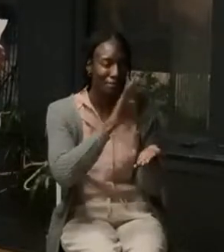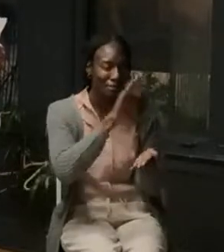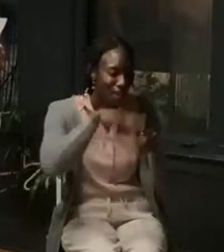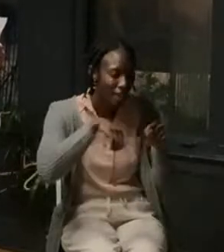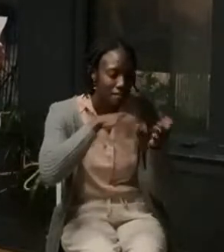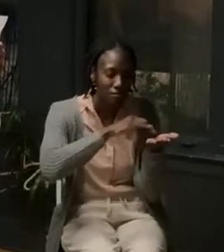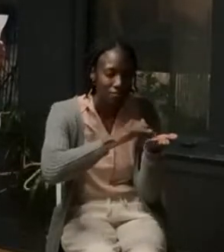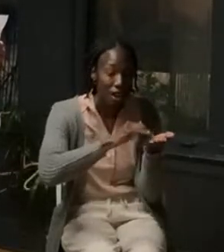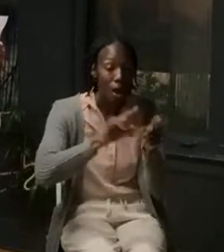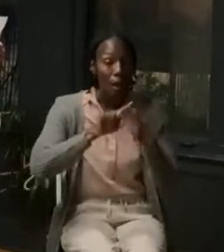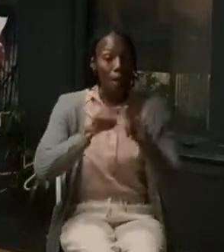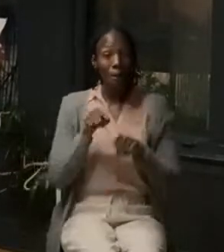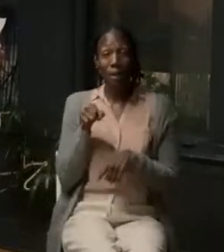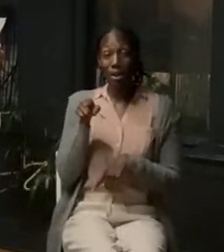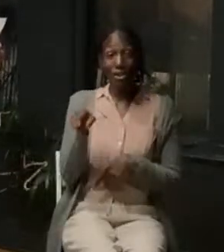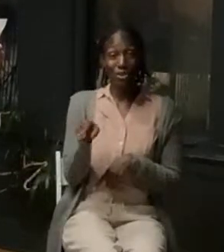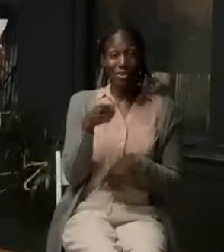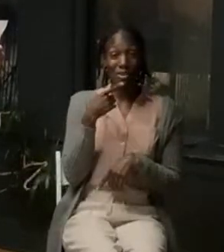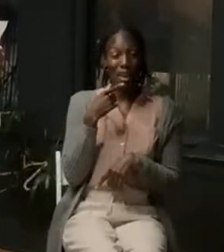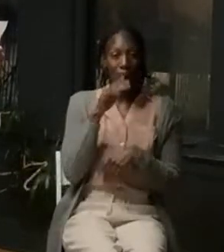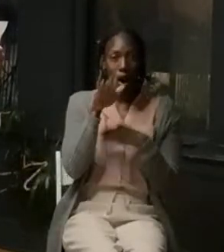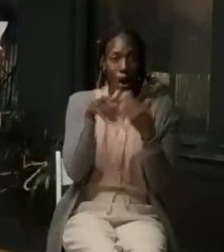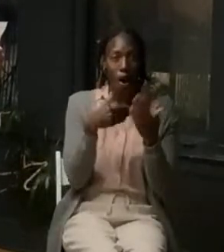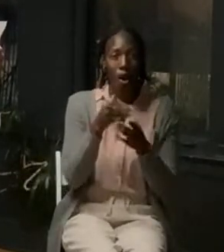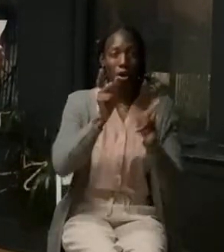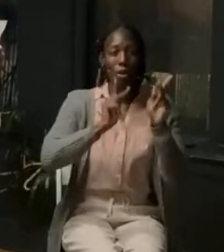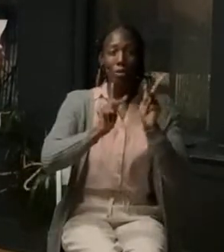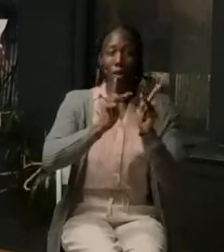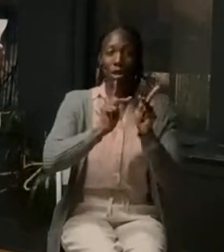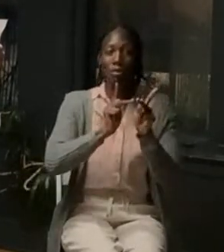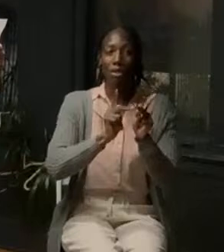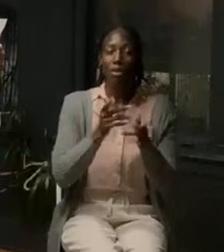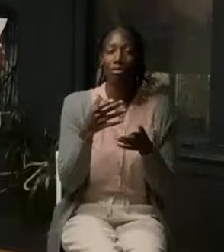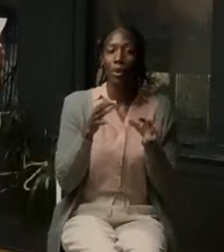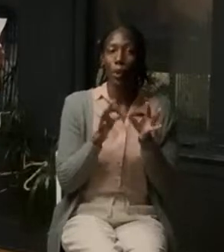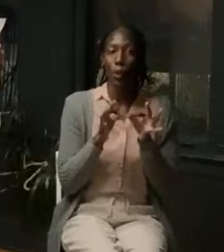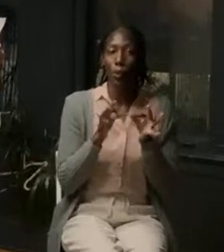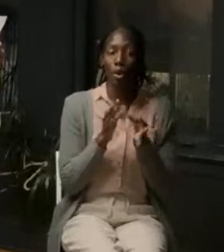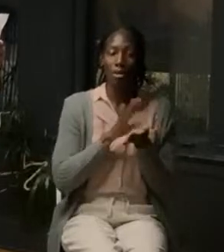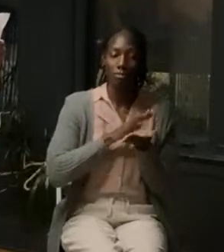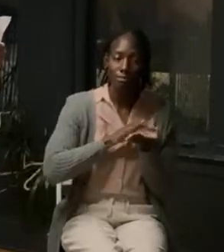said, everyone deserves absolution. Saibi.